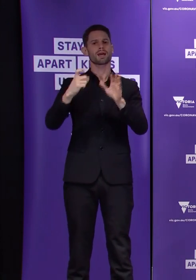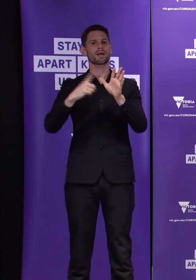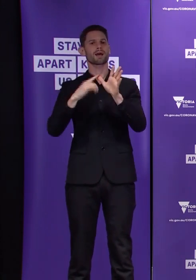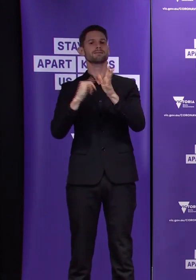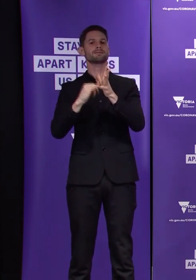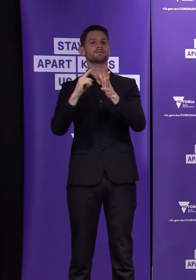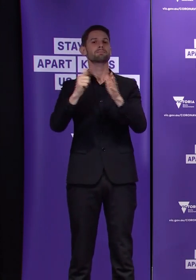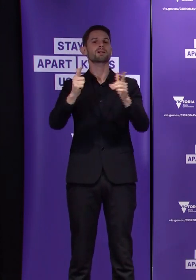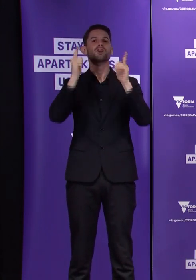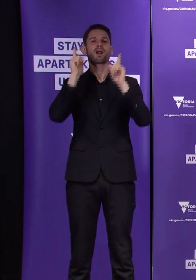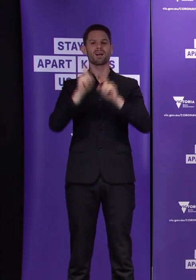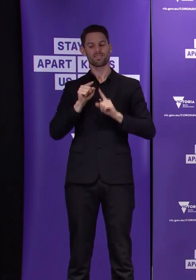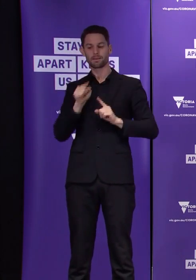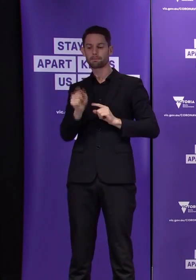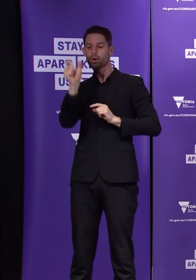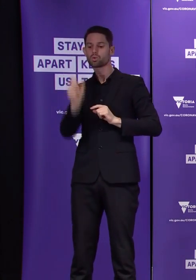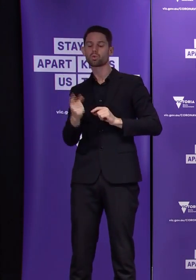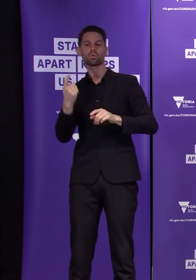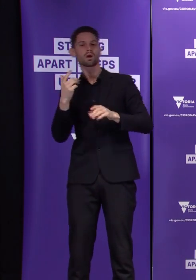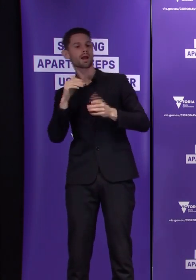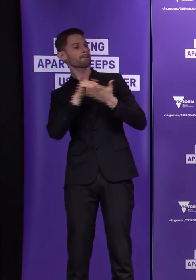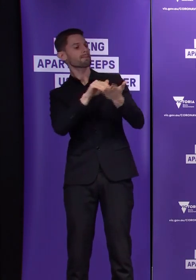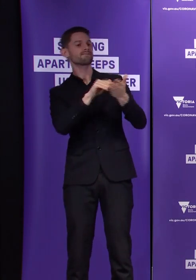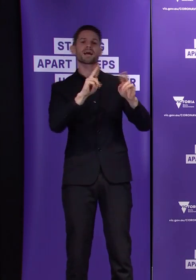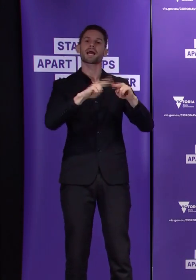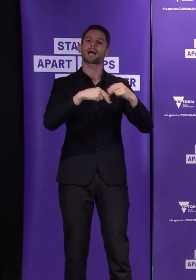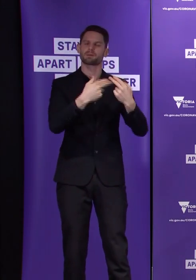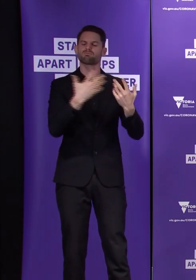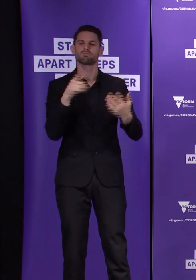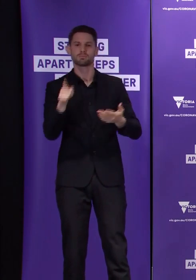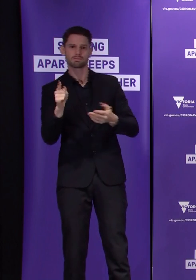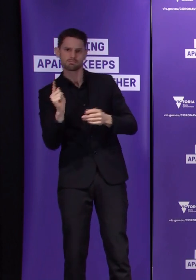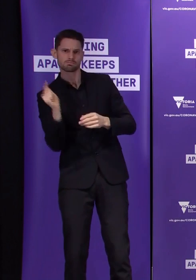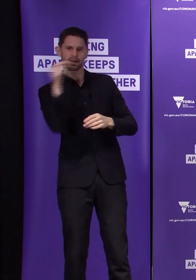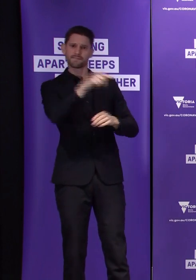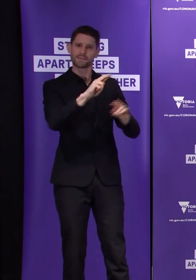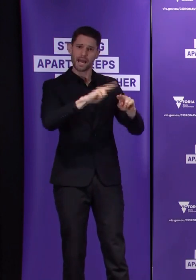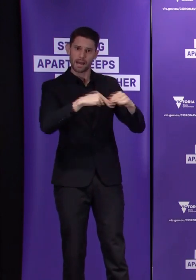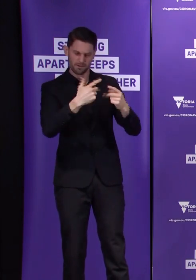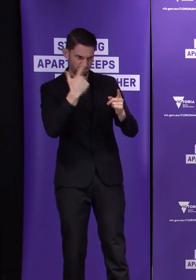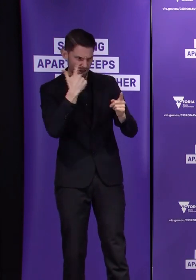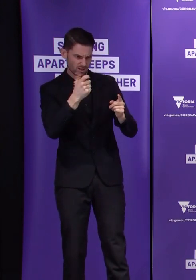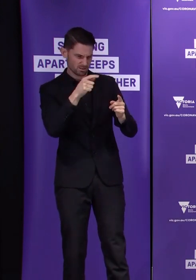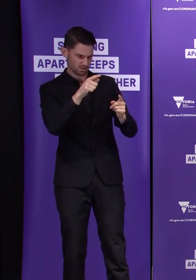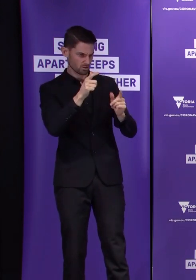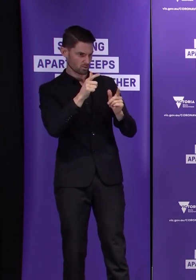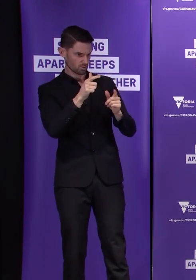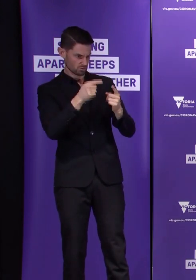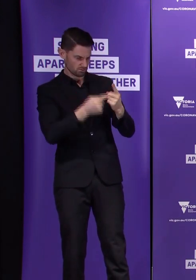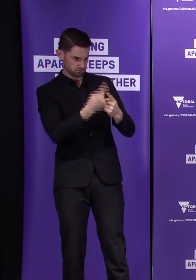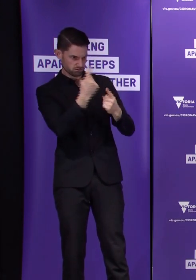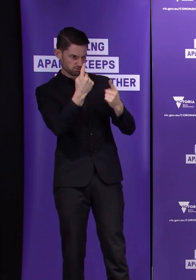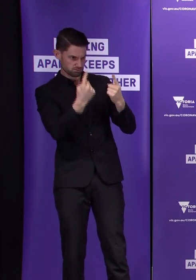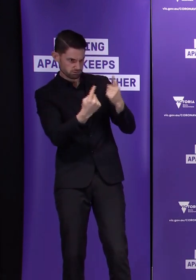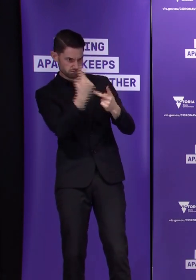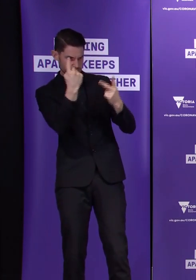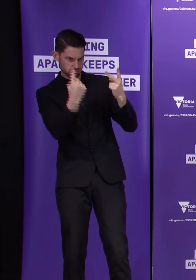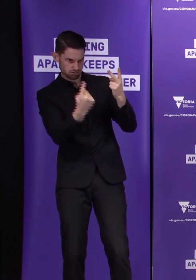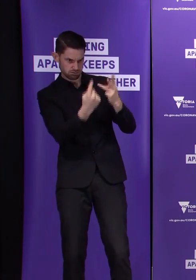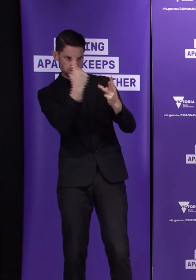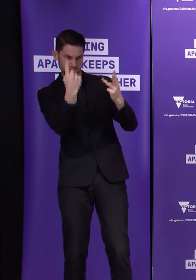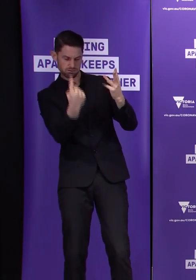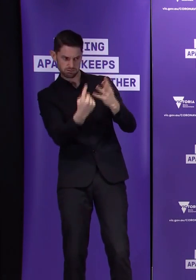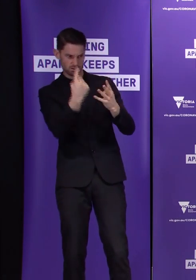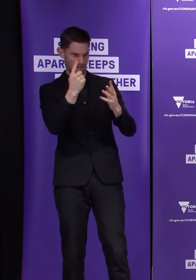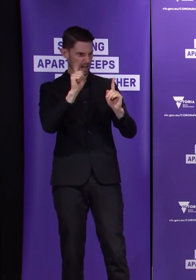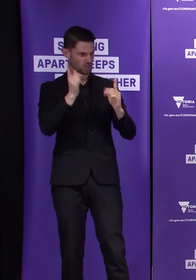the cases that are coming to them, many of the situations that they're dealing, will have many, many layers of complexity to them, and they're noticing, which of